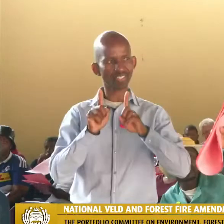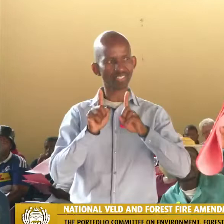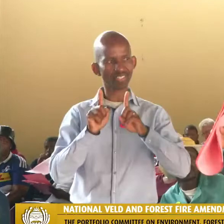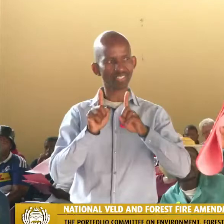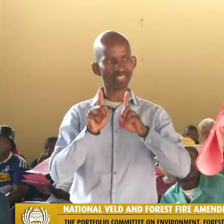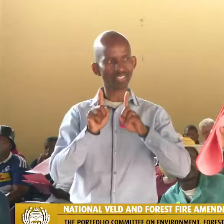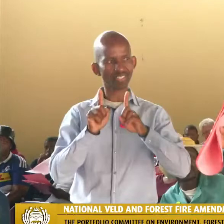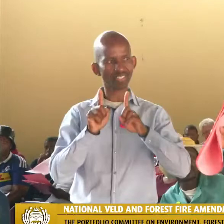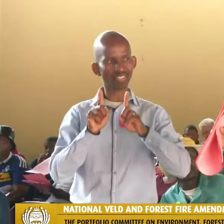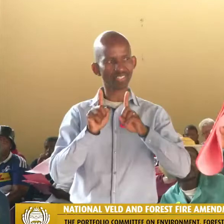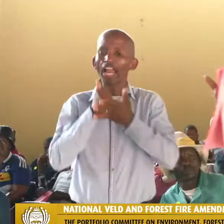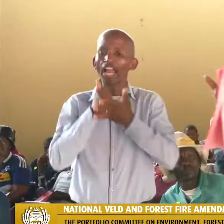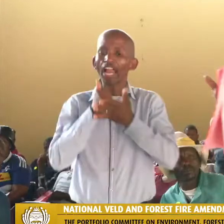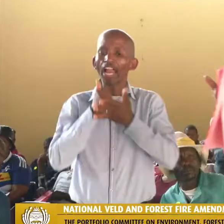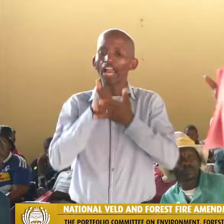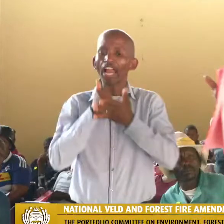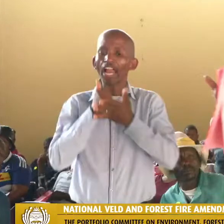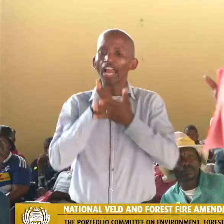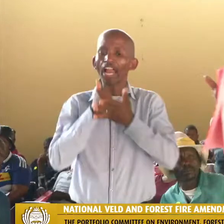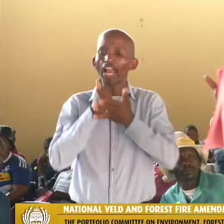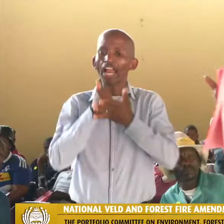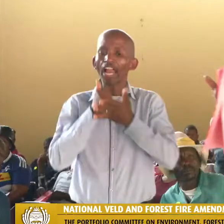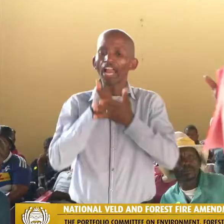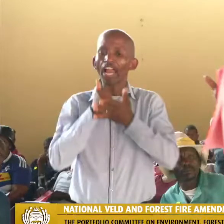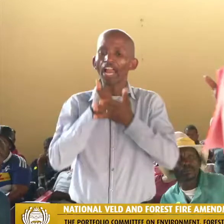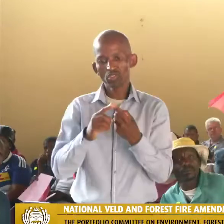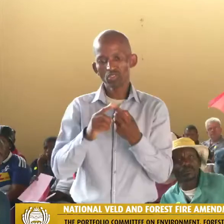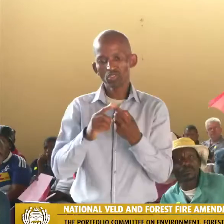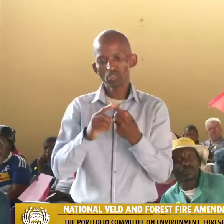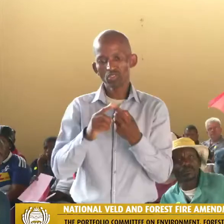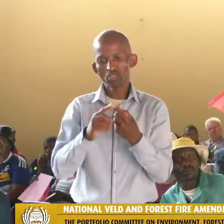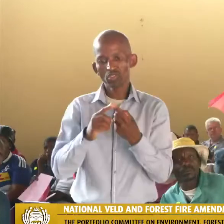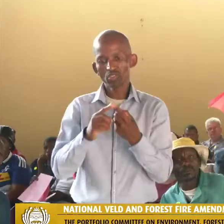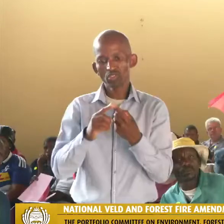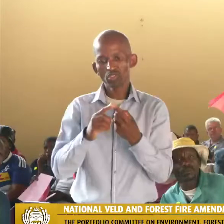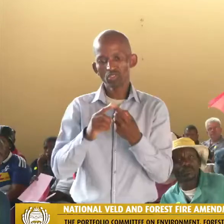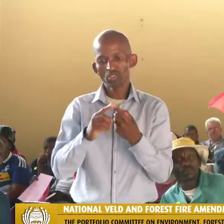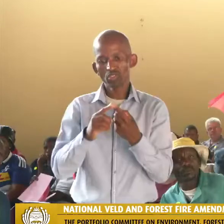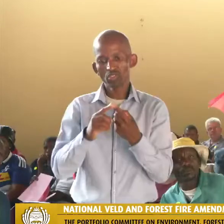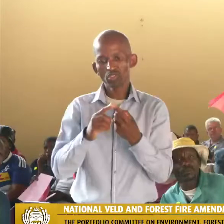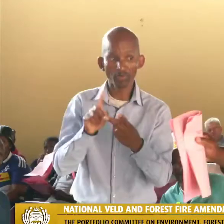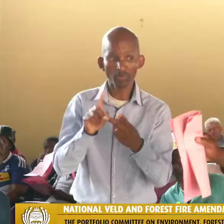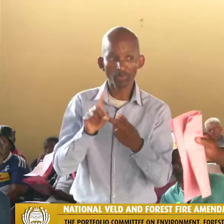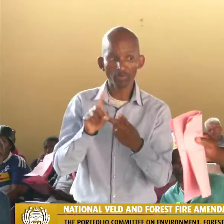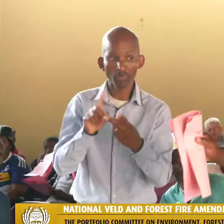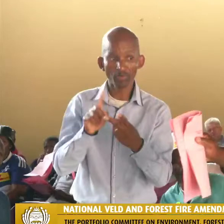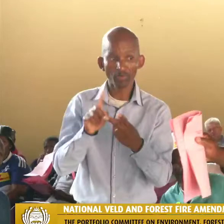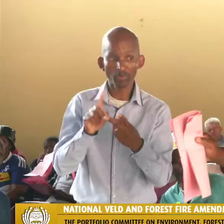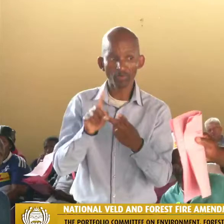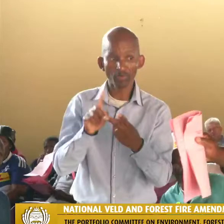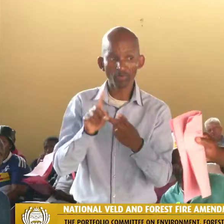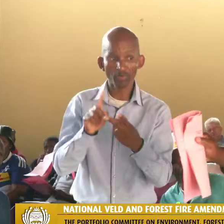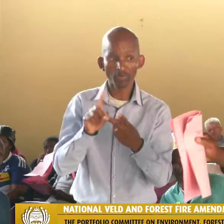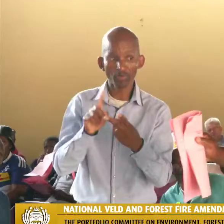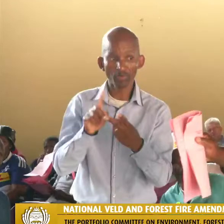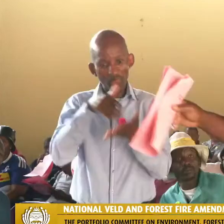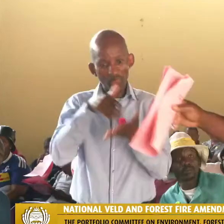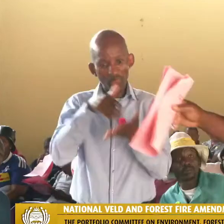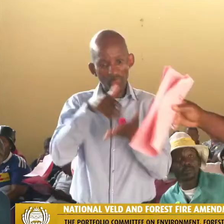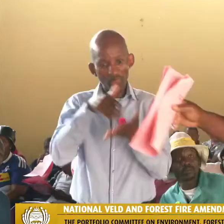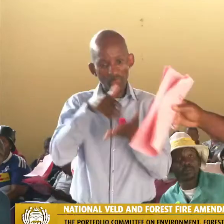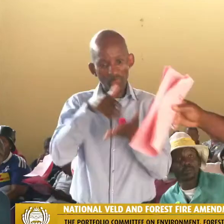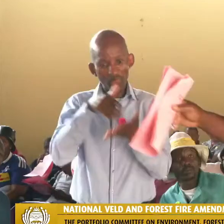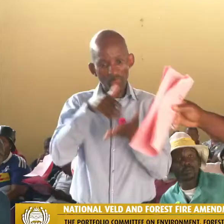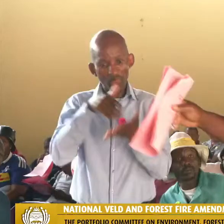azawunceda njani ukucima umlilo kokuqala. Andilimi mna andifuyanga mna ndiyatyala